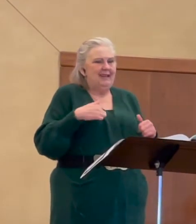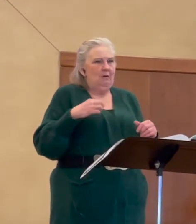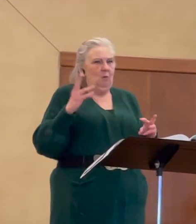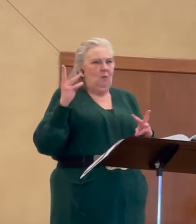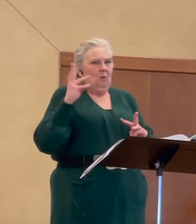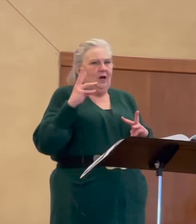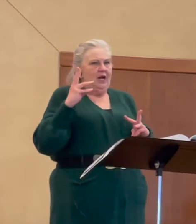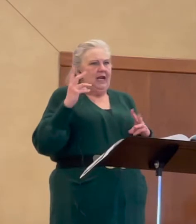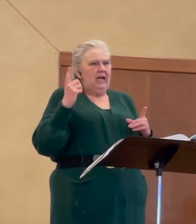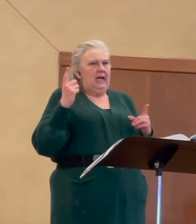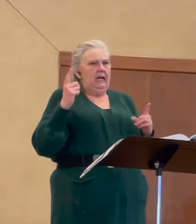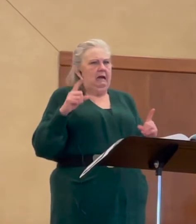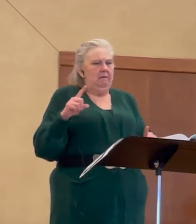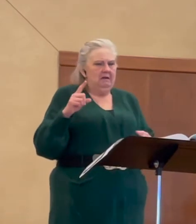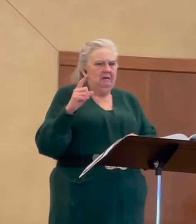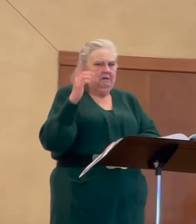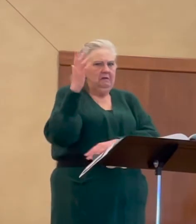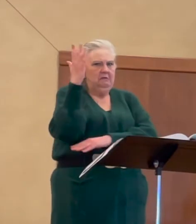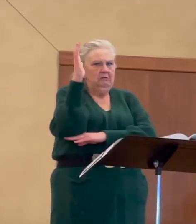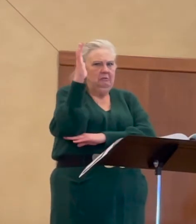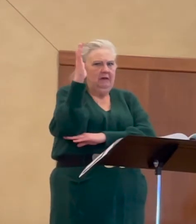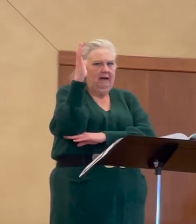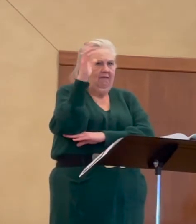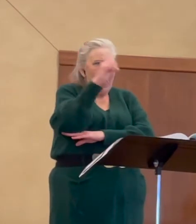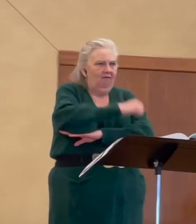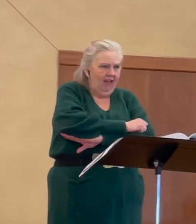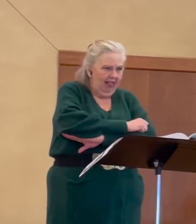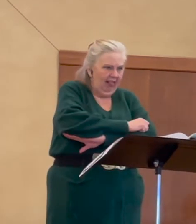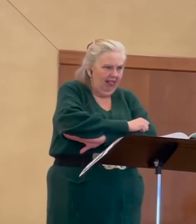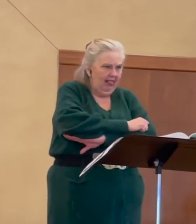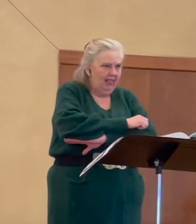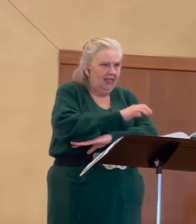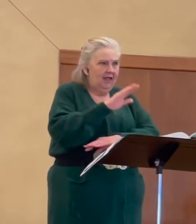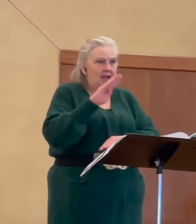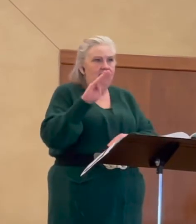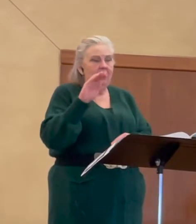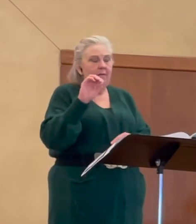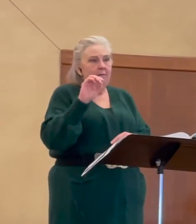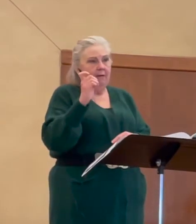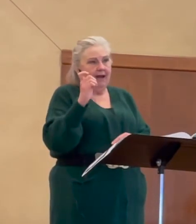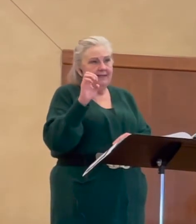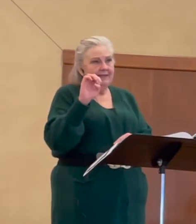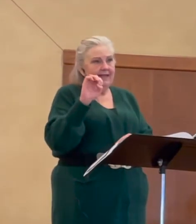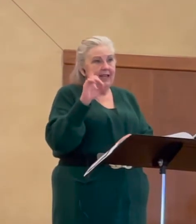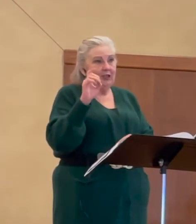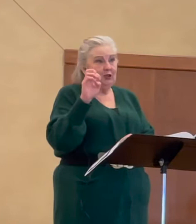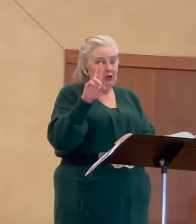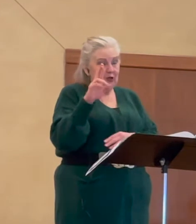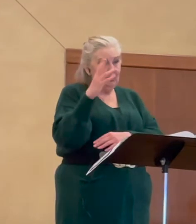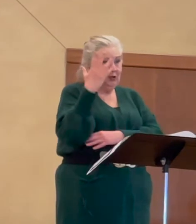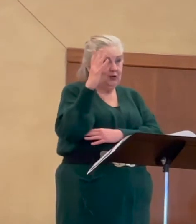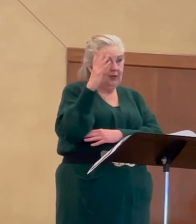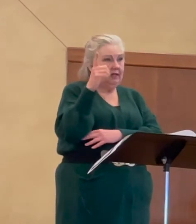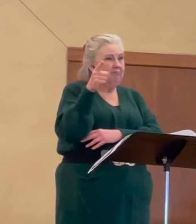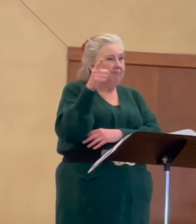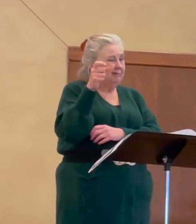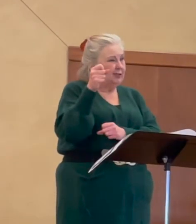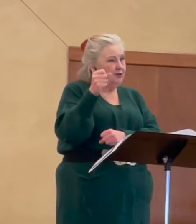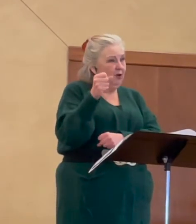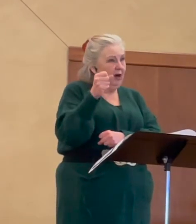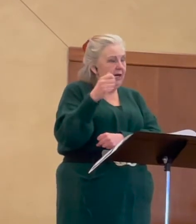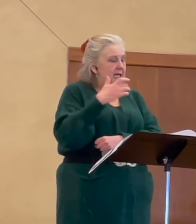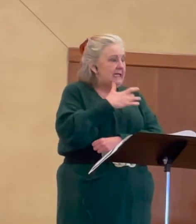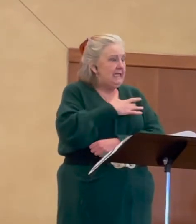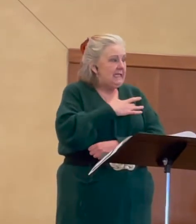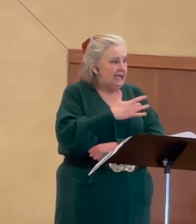if this tree fell? It was a box elder tree, which is a strong tree, but they have a tendency, my brother